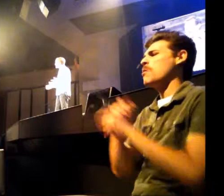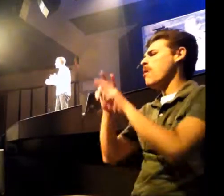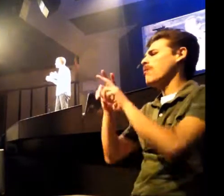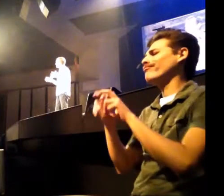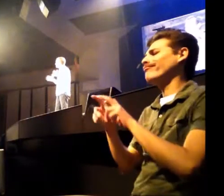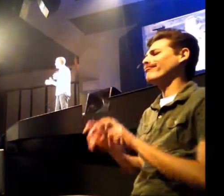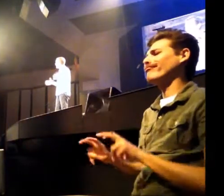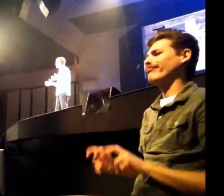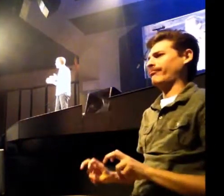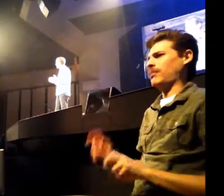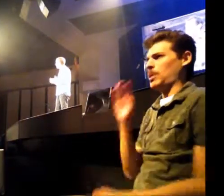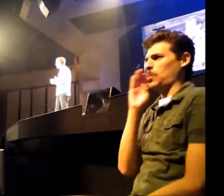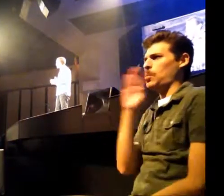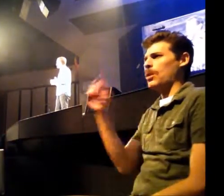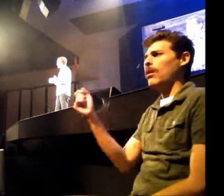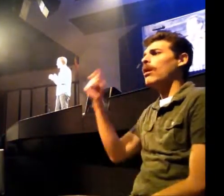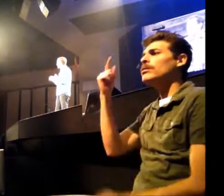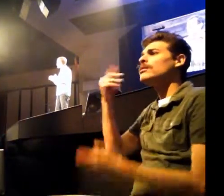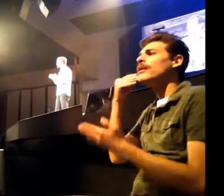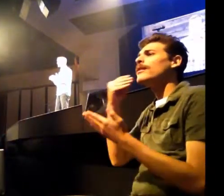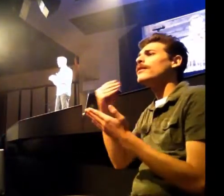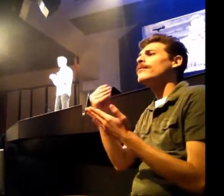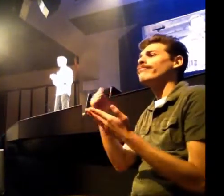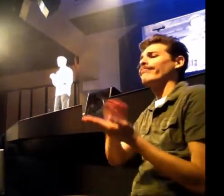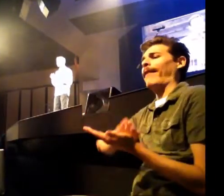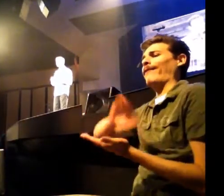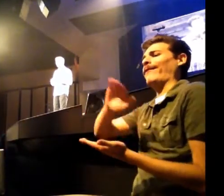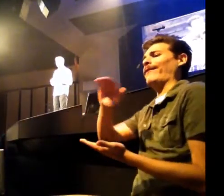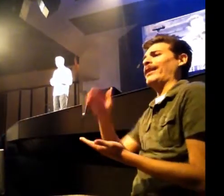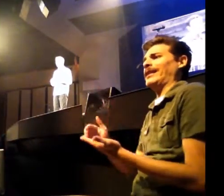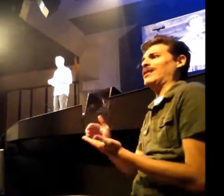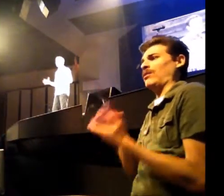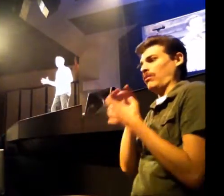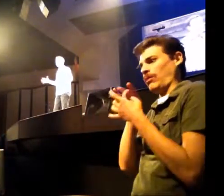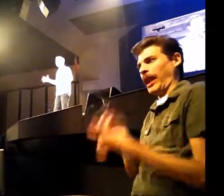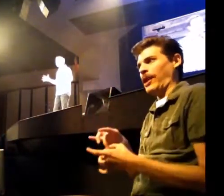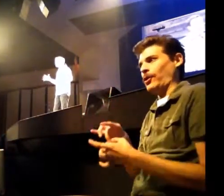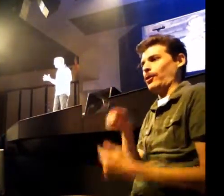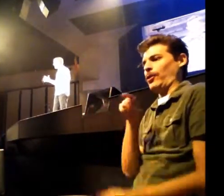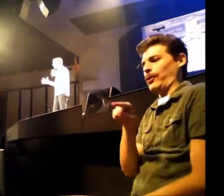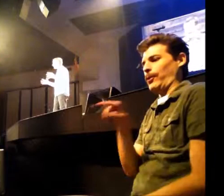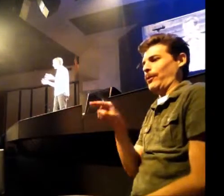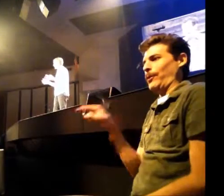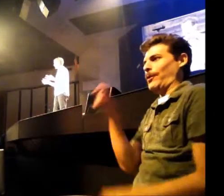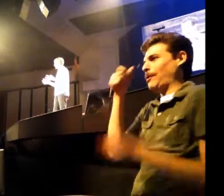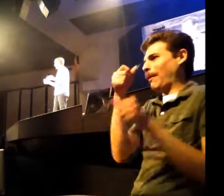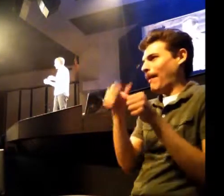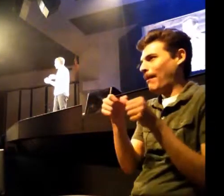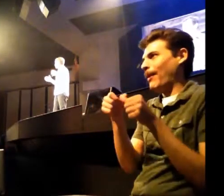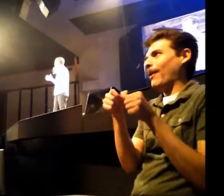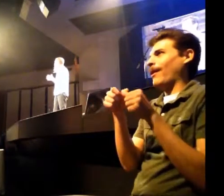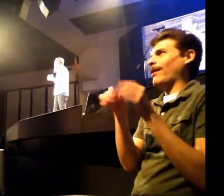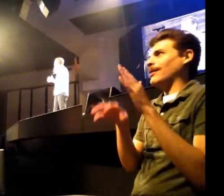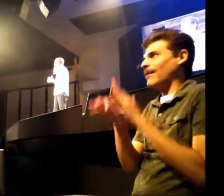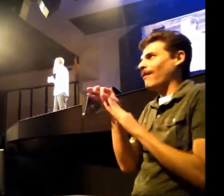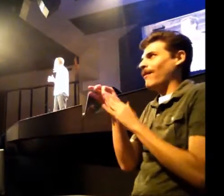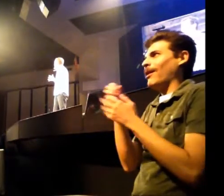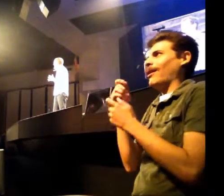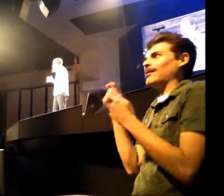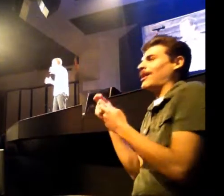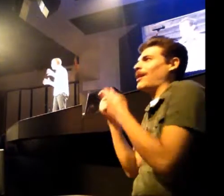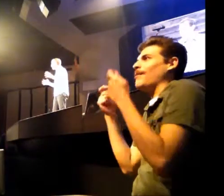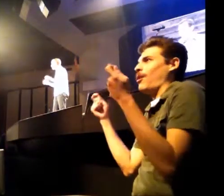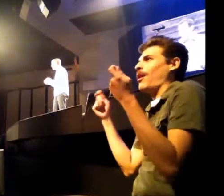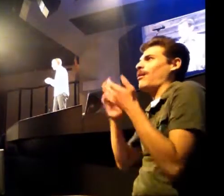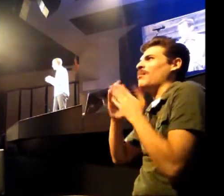through practicing these feasts, it would focus on remember, discover, celebrate. It would unite them. It would unite them